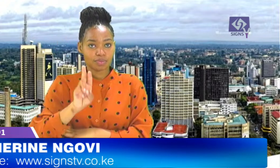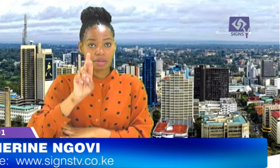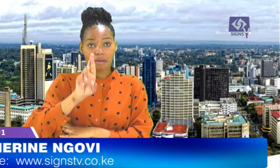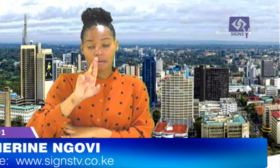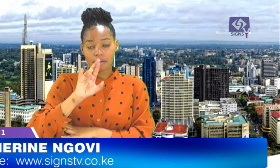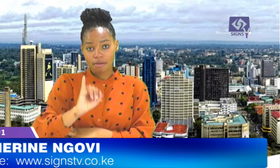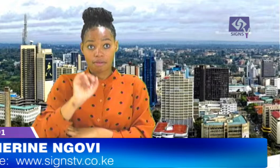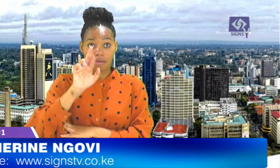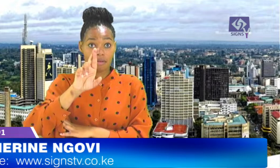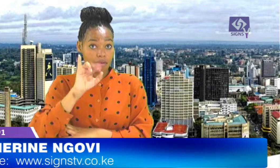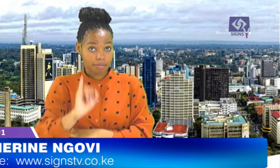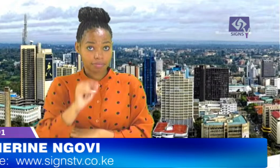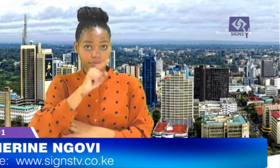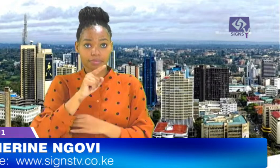Gachuriri